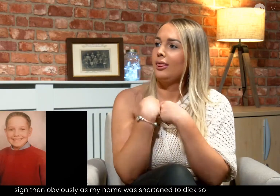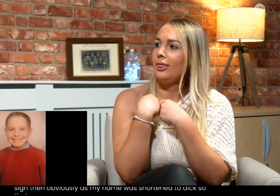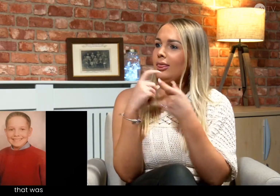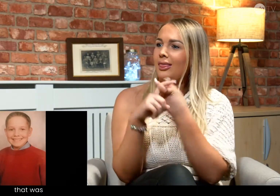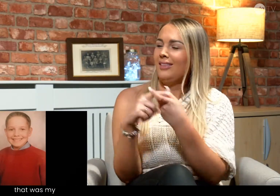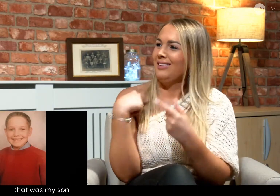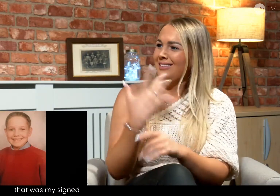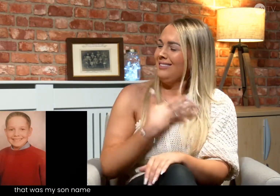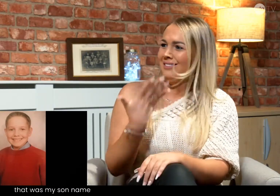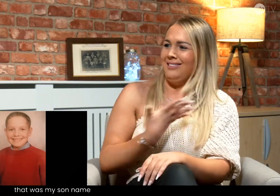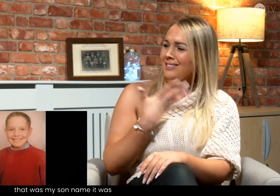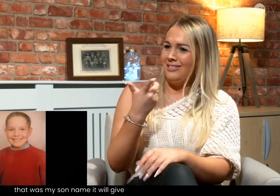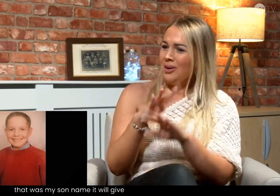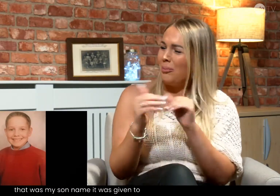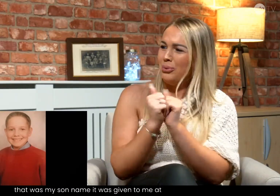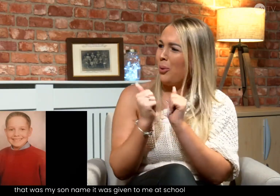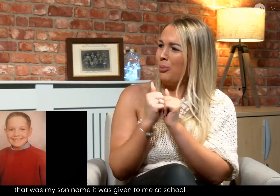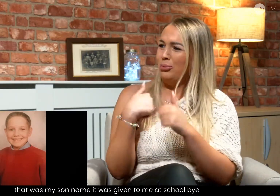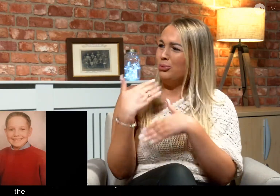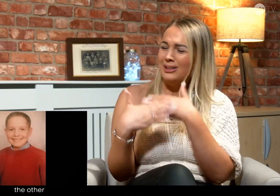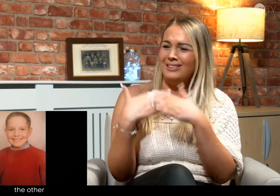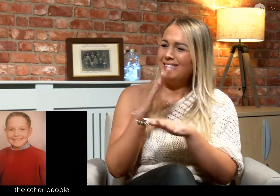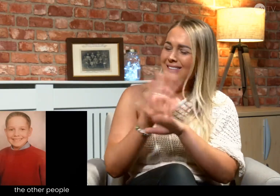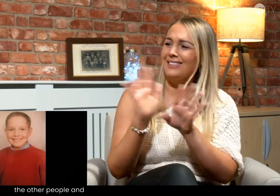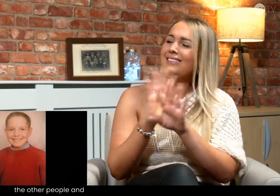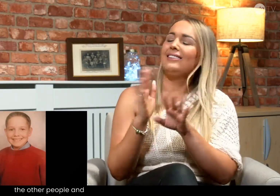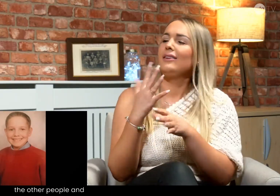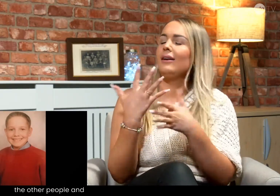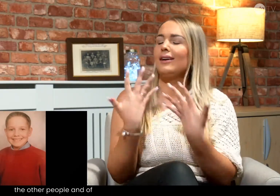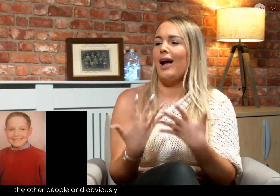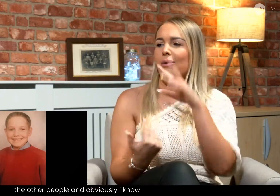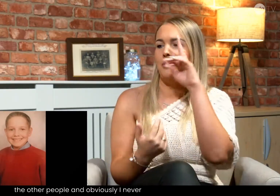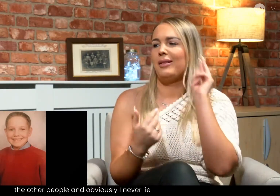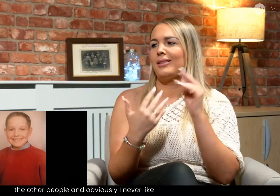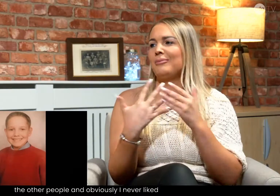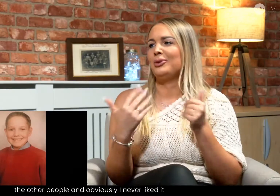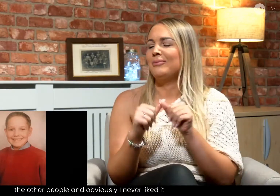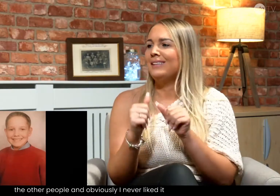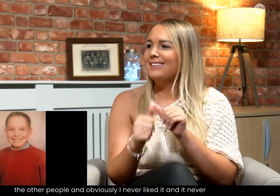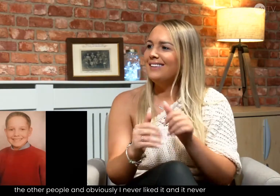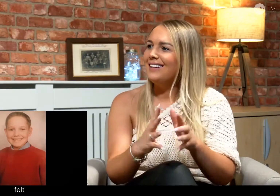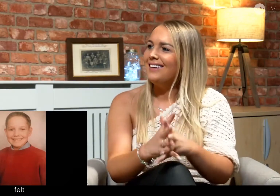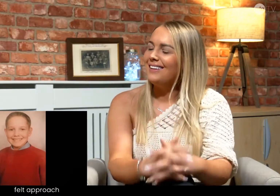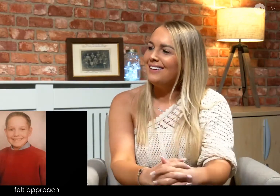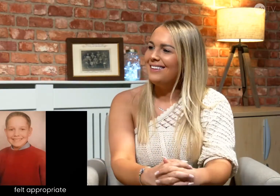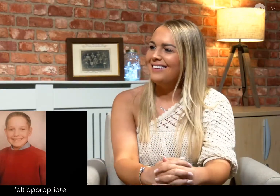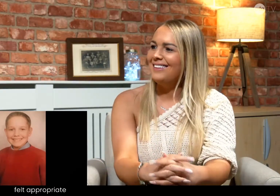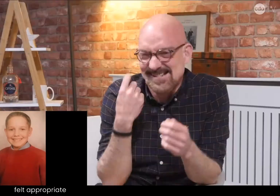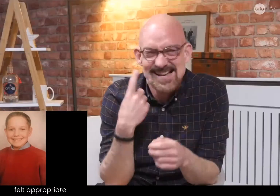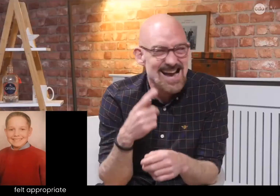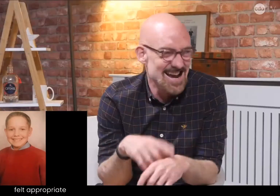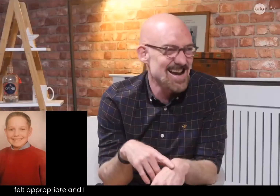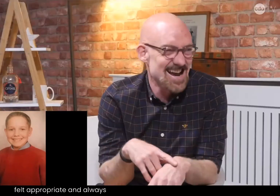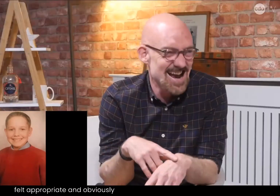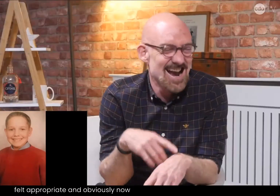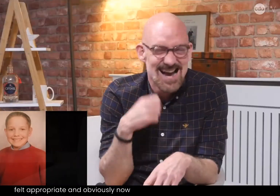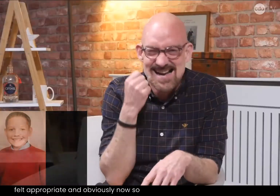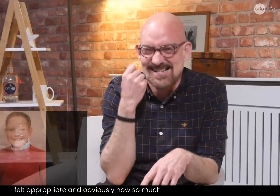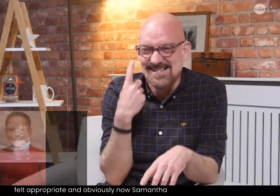given to me at school by the other people, and obviously I never liked it and it never felt appropriate. And obviously now Samantha is much better to sign like